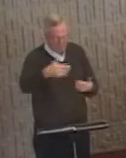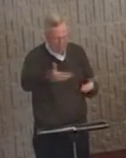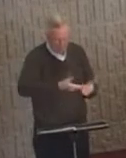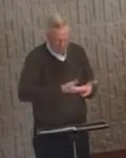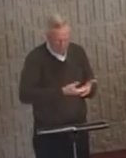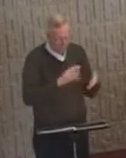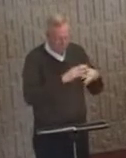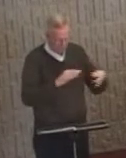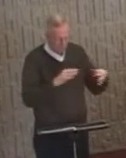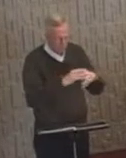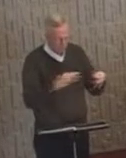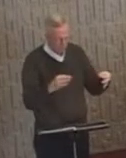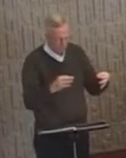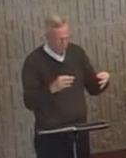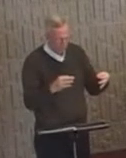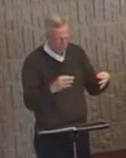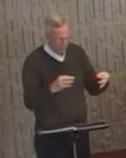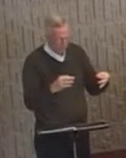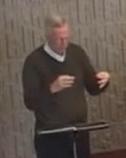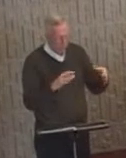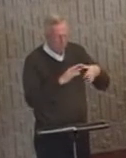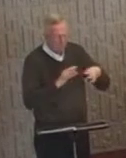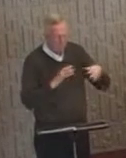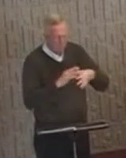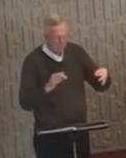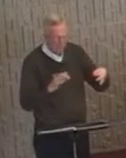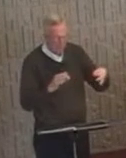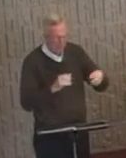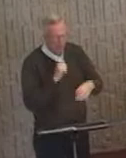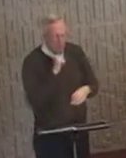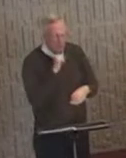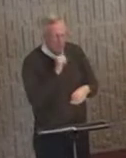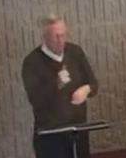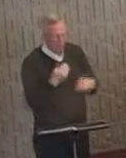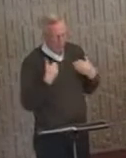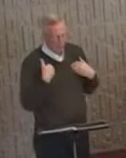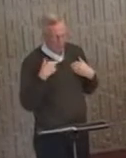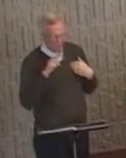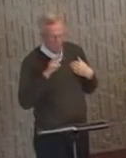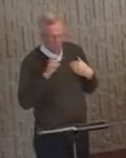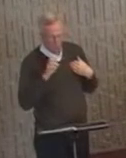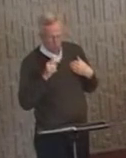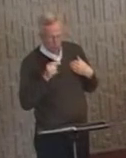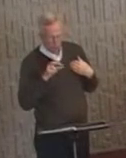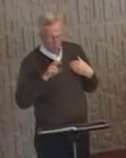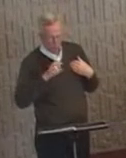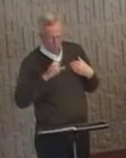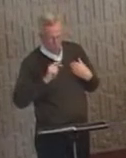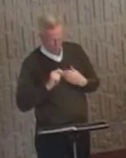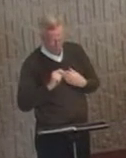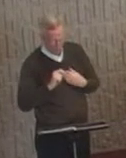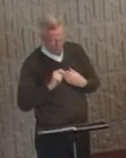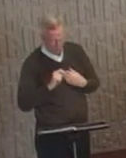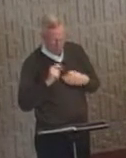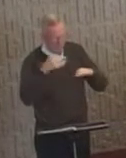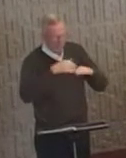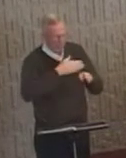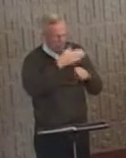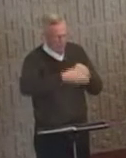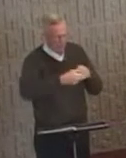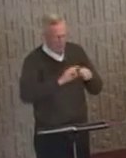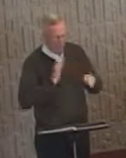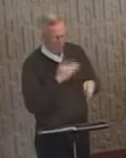story. Its message is, don't have regrets. At the end of our time,